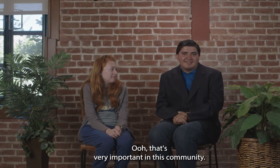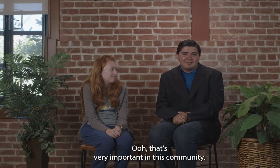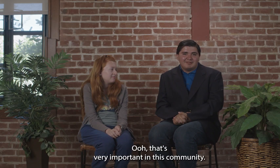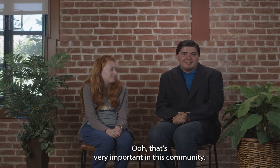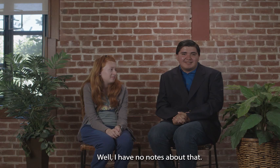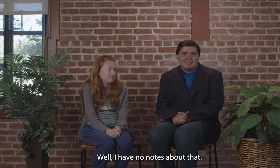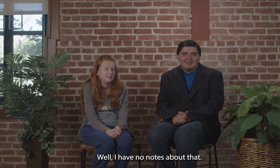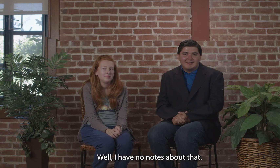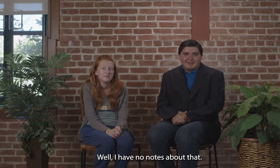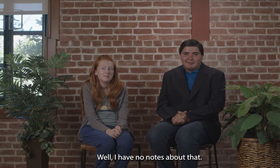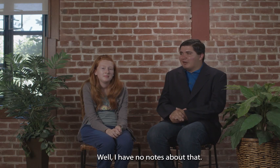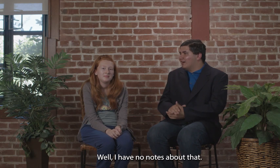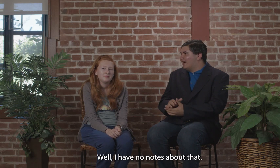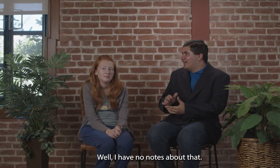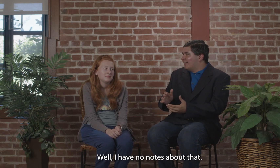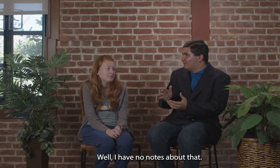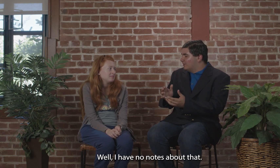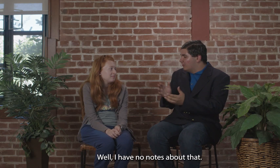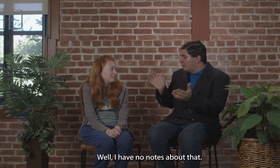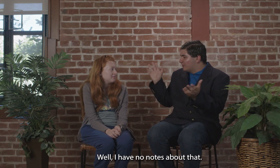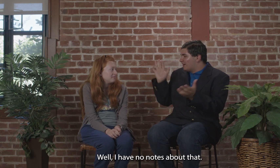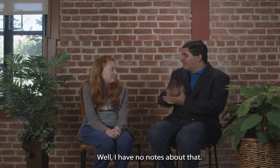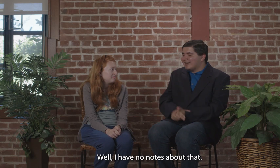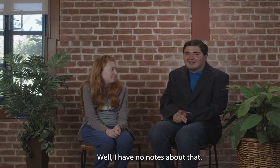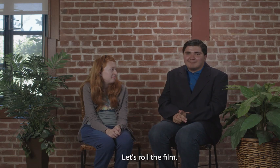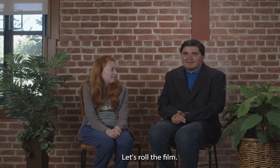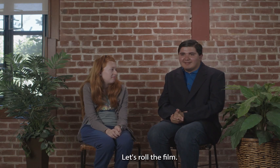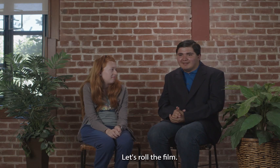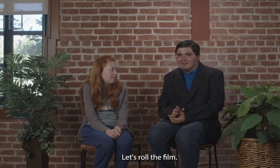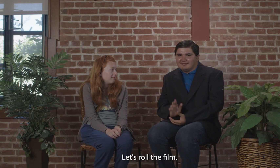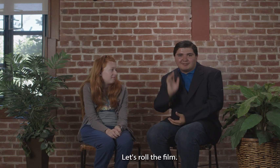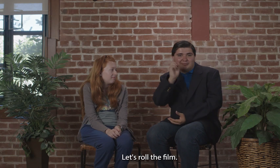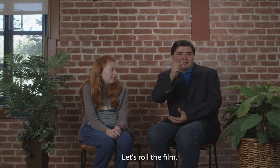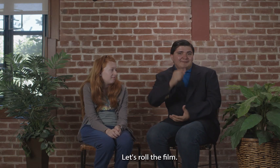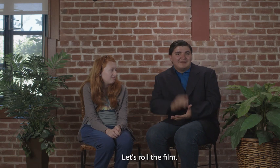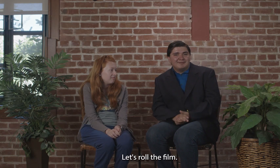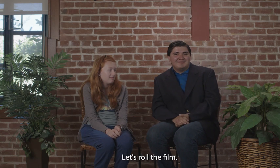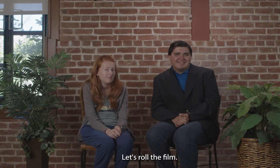in this community. Well, I have no notes about that. Let's roll the film.